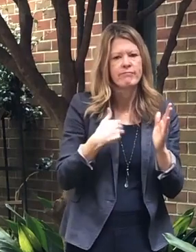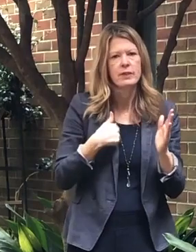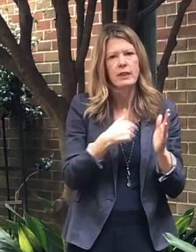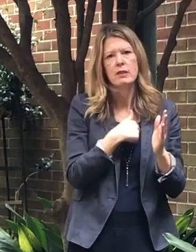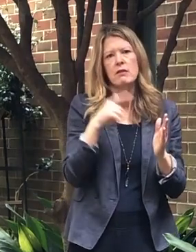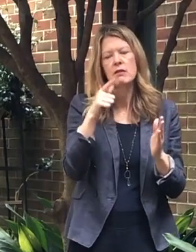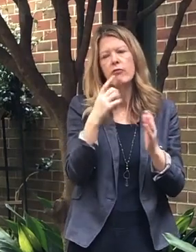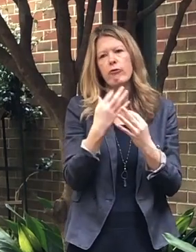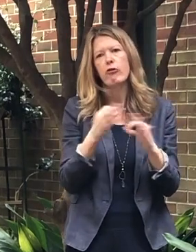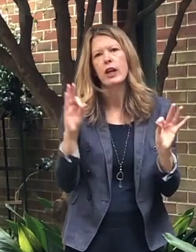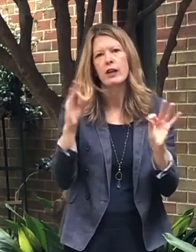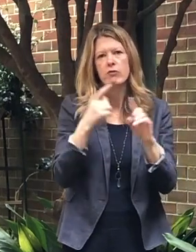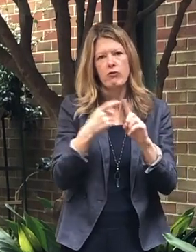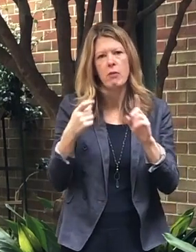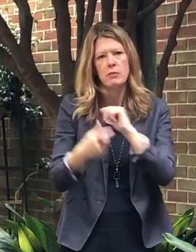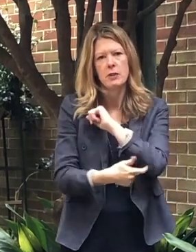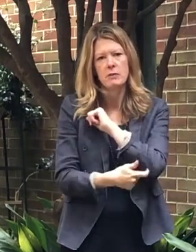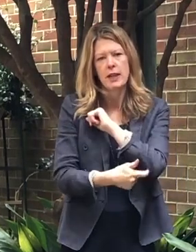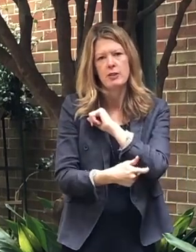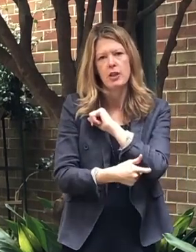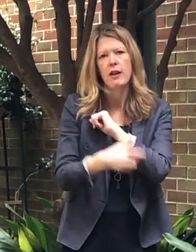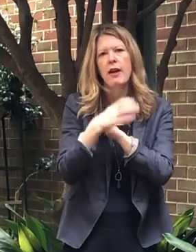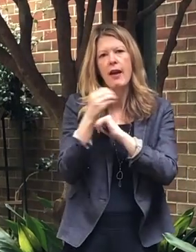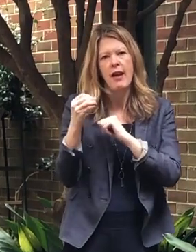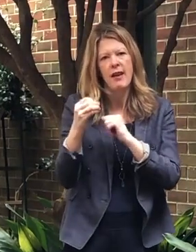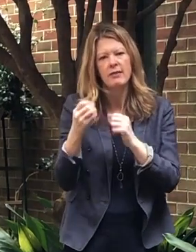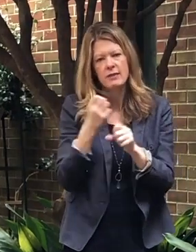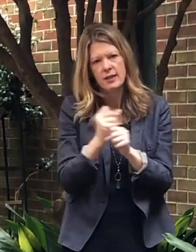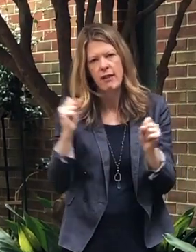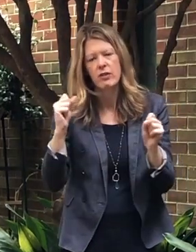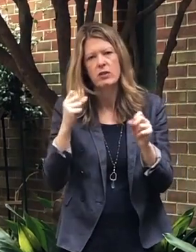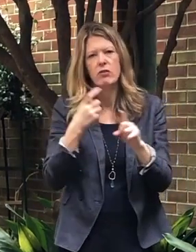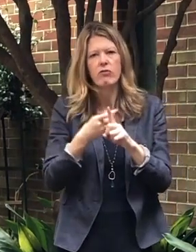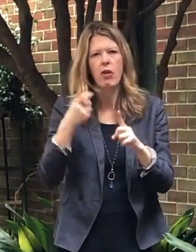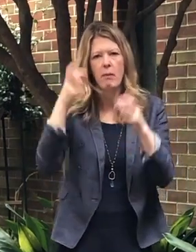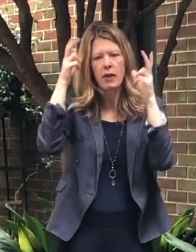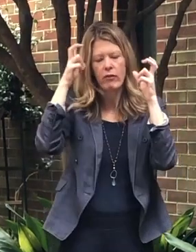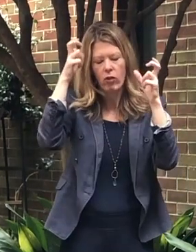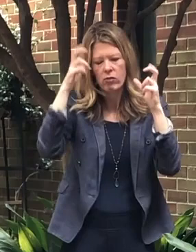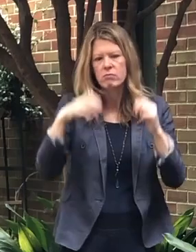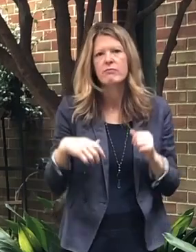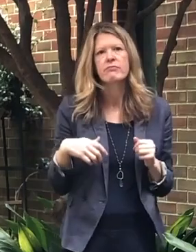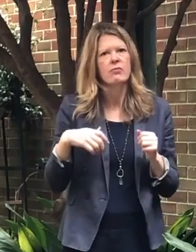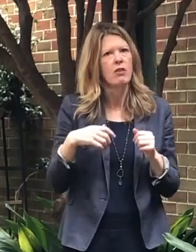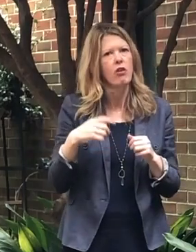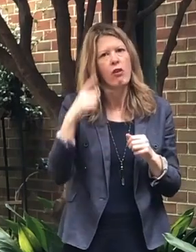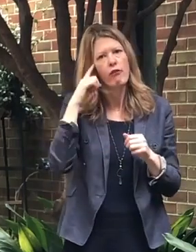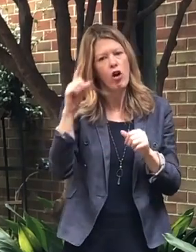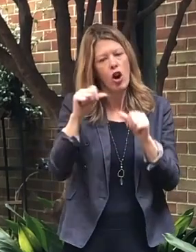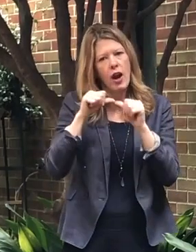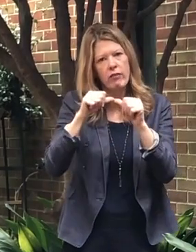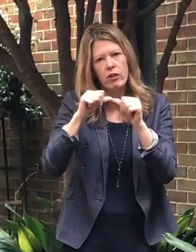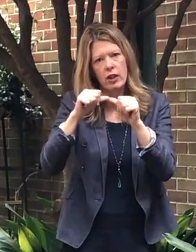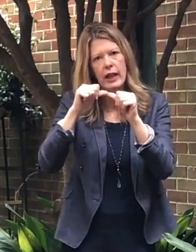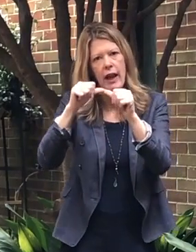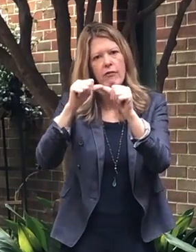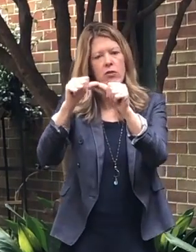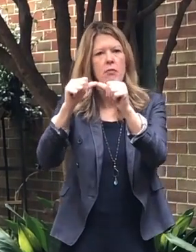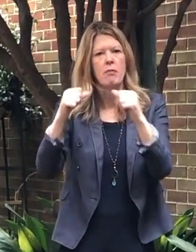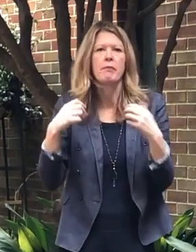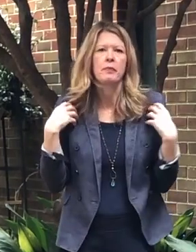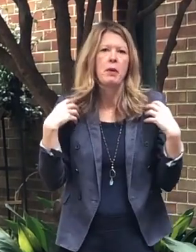from evil. For thine is the kingdom, and the power, and the glory, forever and ever.